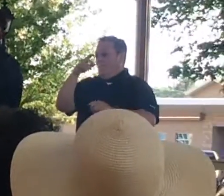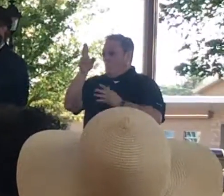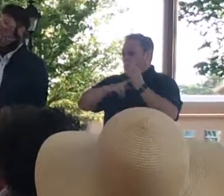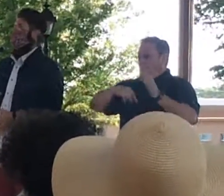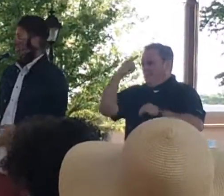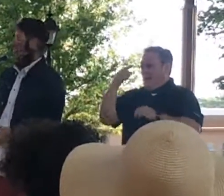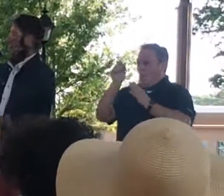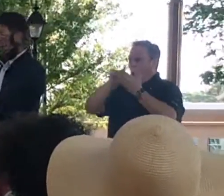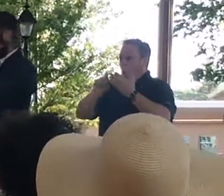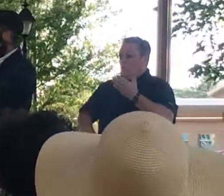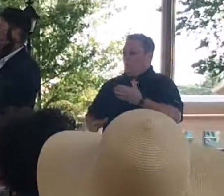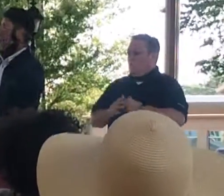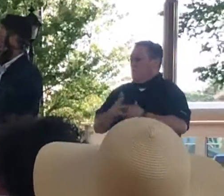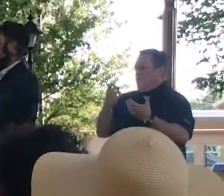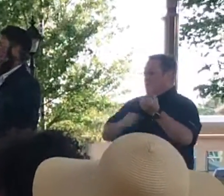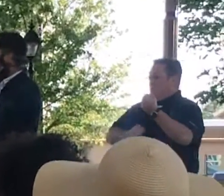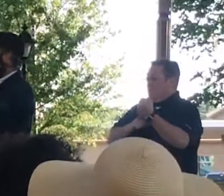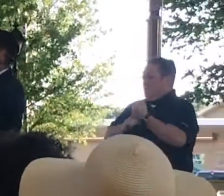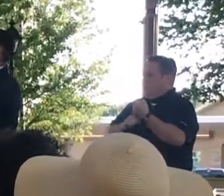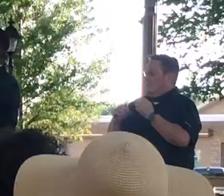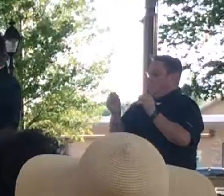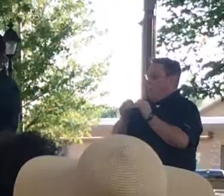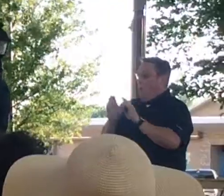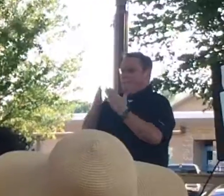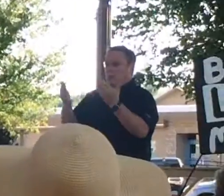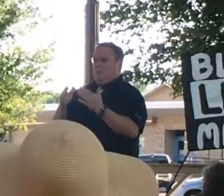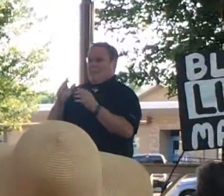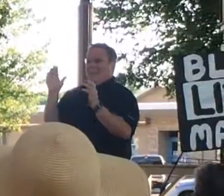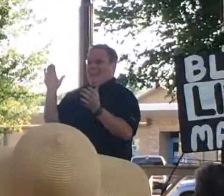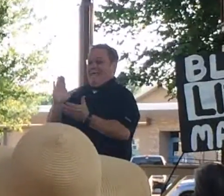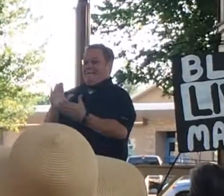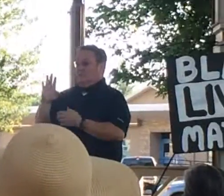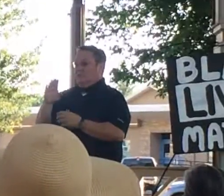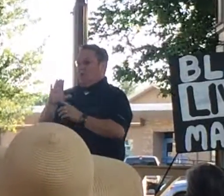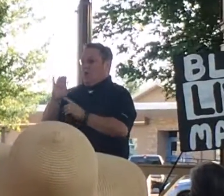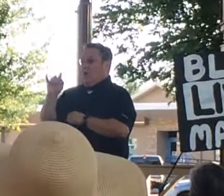authors. Right? I want to support more textbooks, less colonized textbooks.